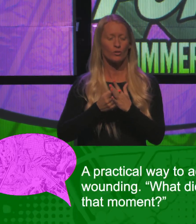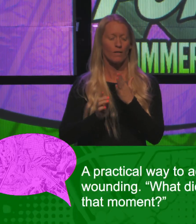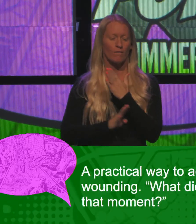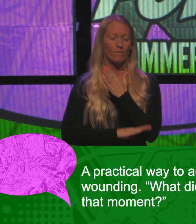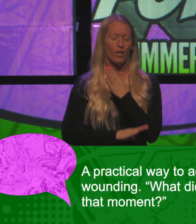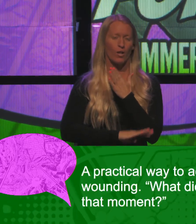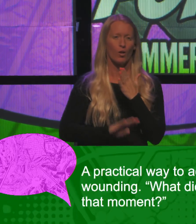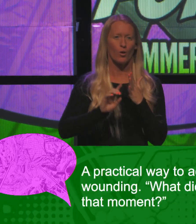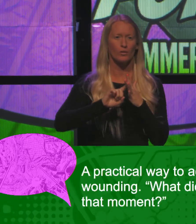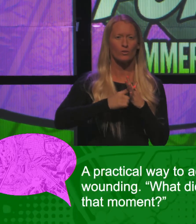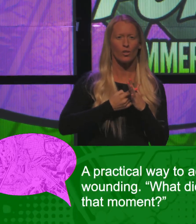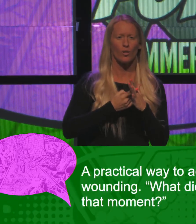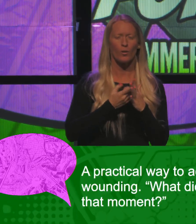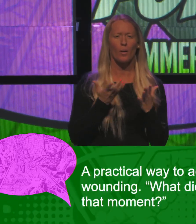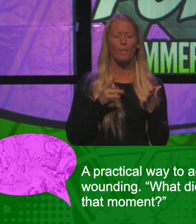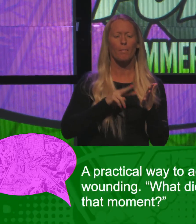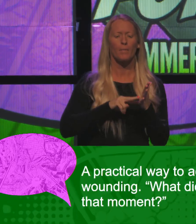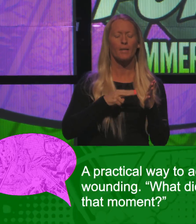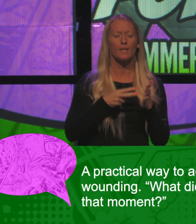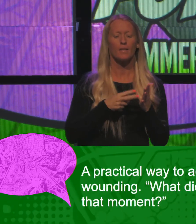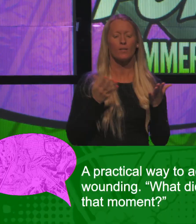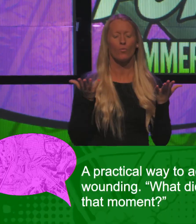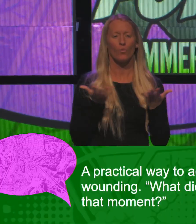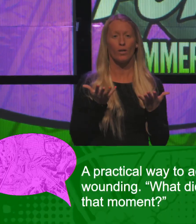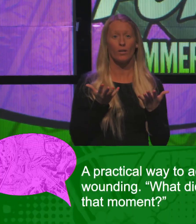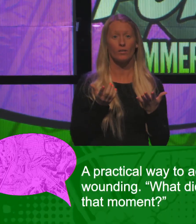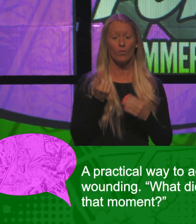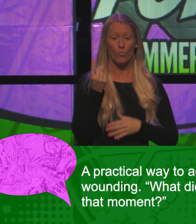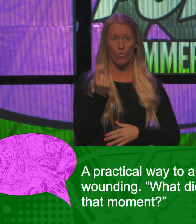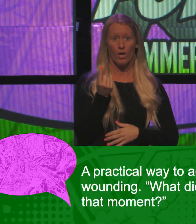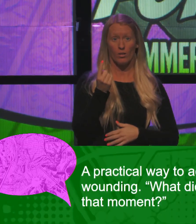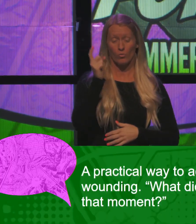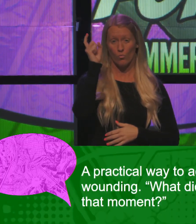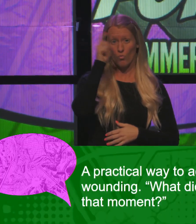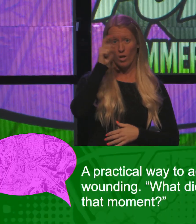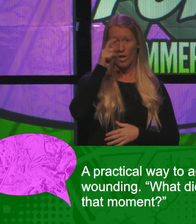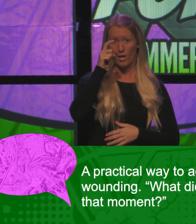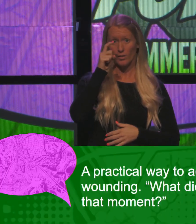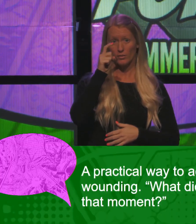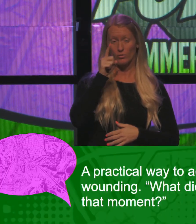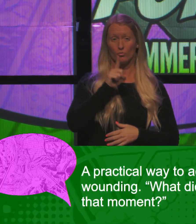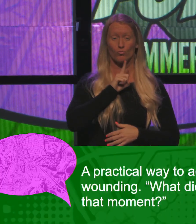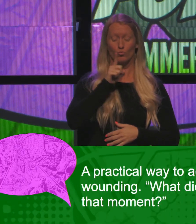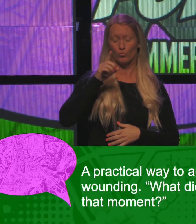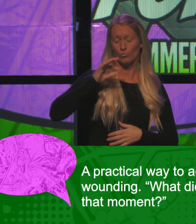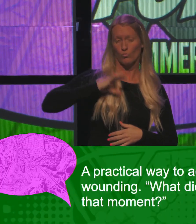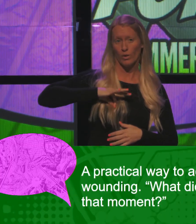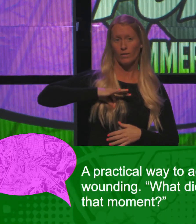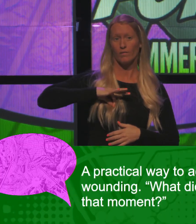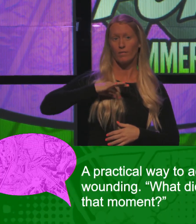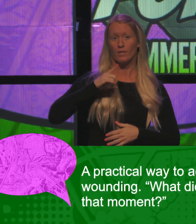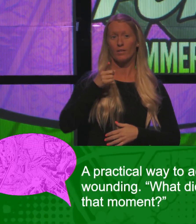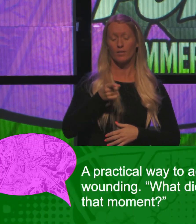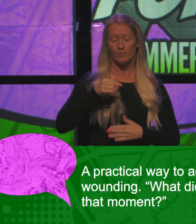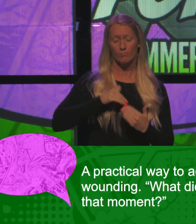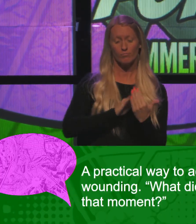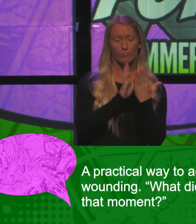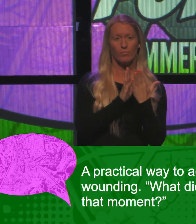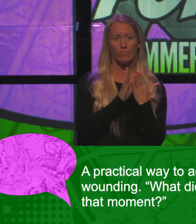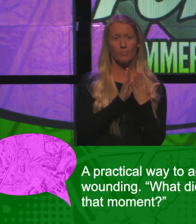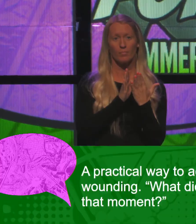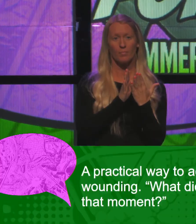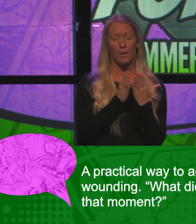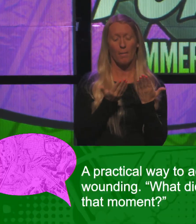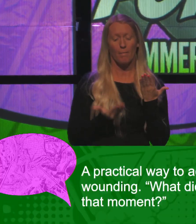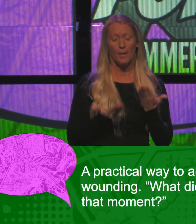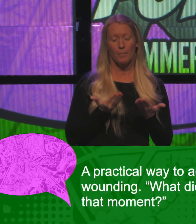mean? One practical way is that it means that we can acknowledge, or maybe we can even